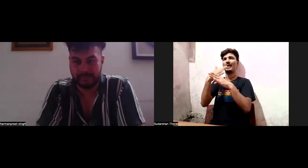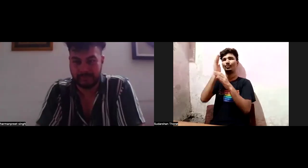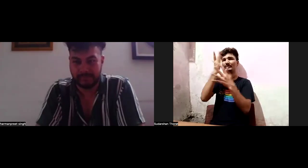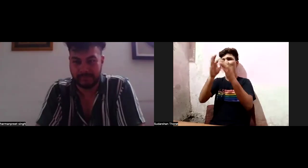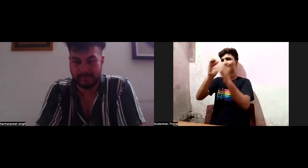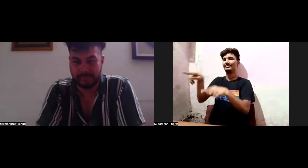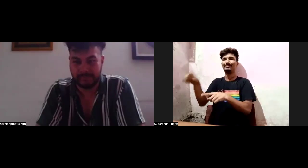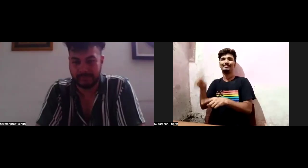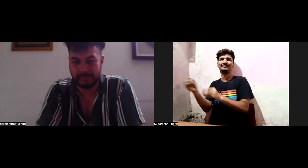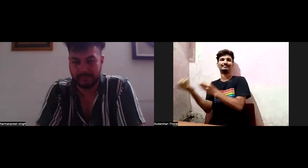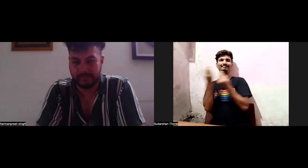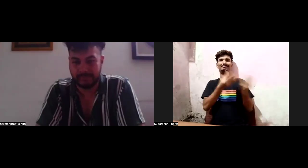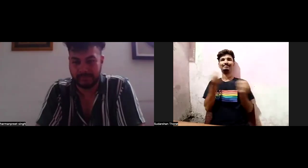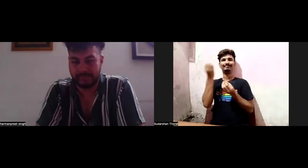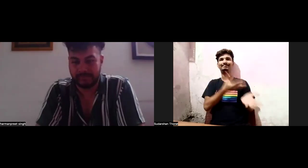awareness.